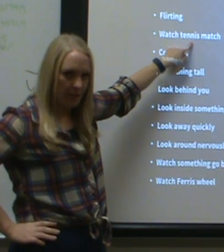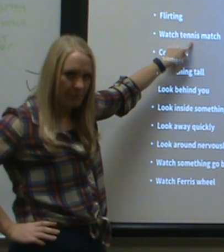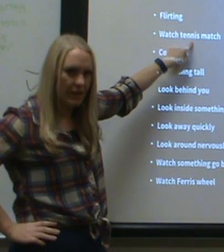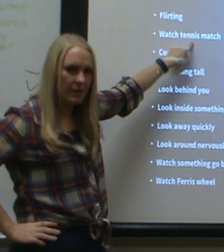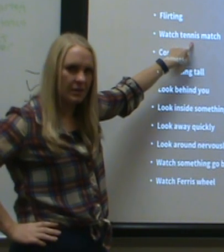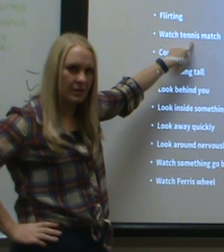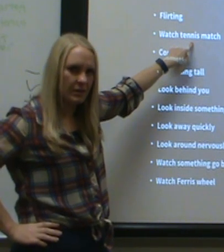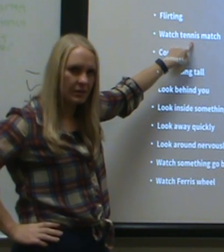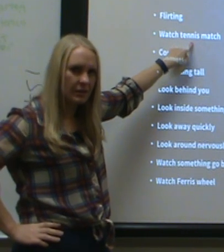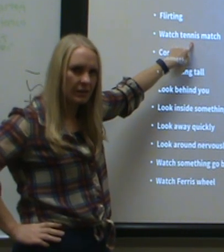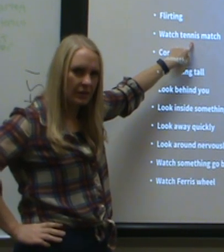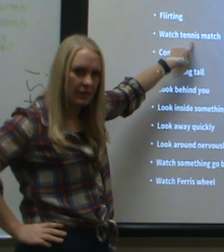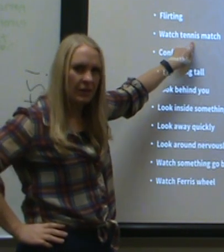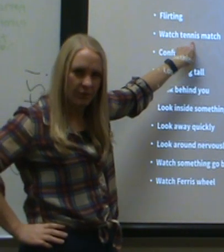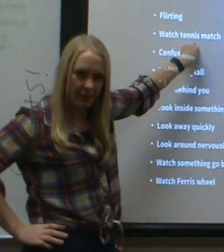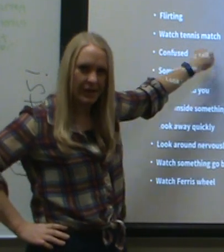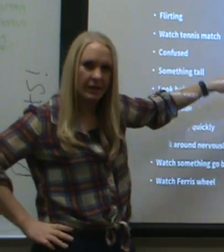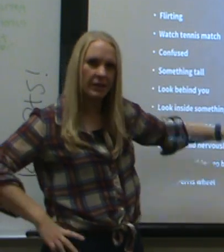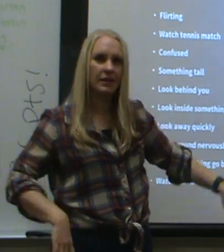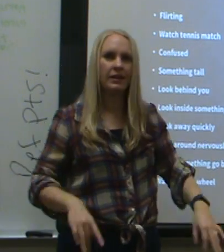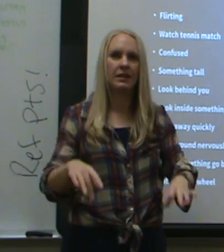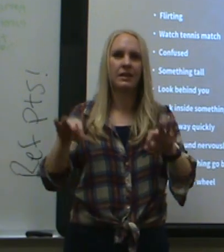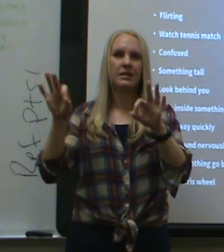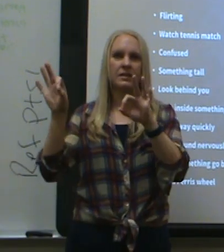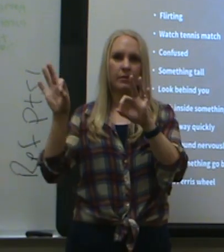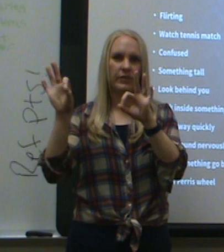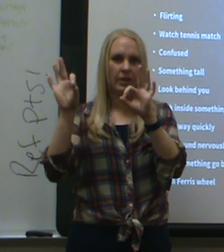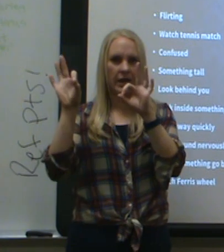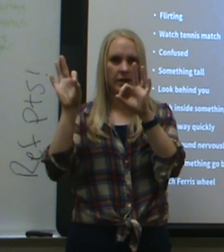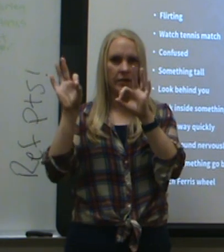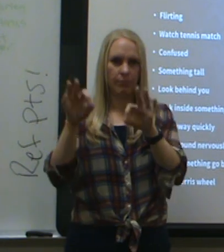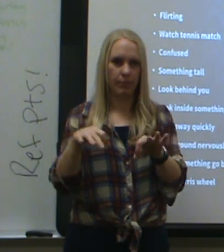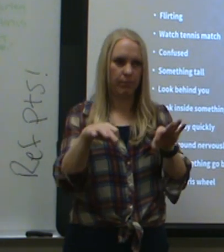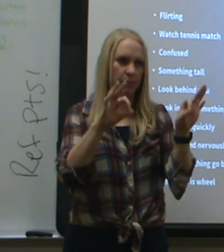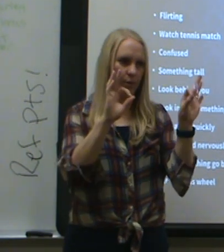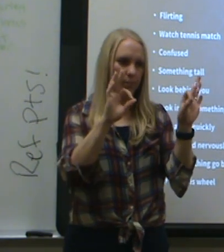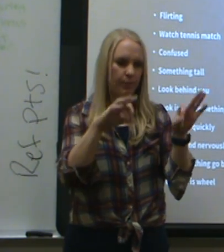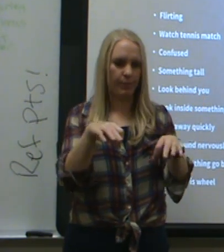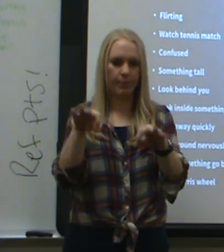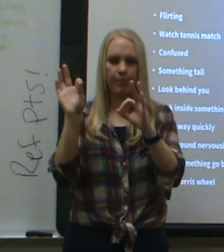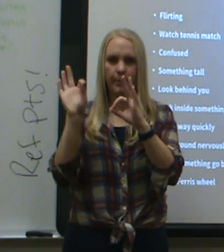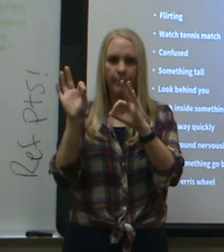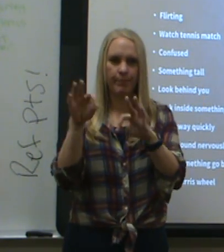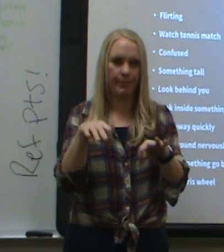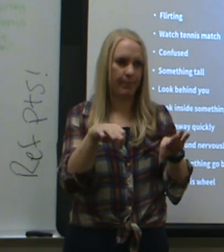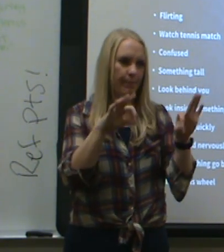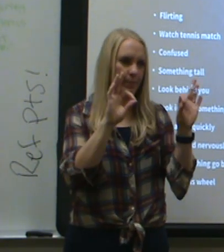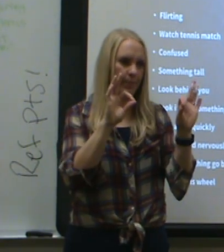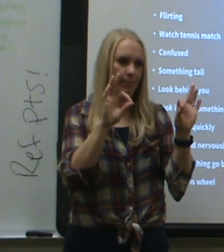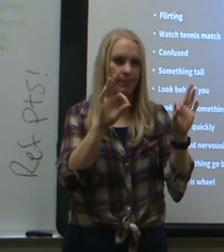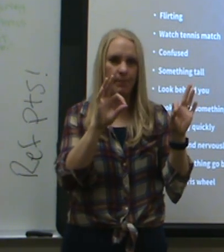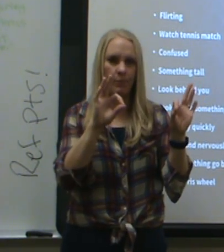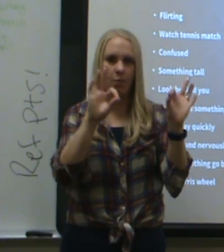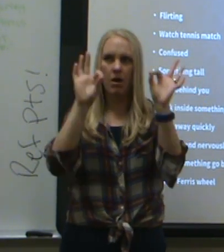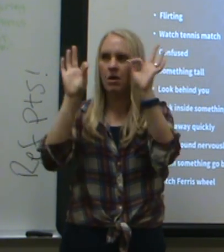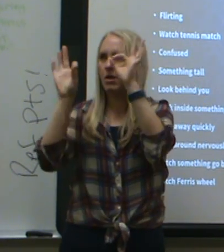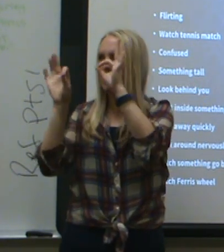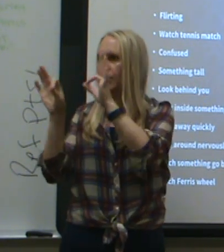Come on. Right. Some of you got it. Boop, boop, boop, boop, boop, boop.